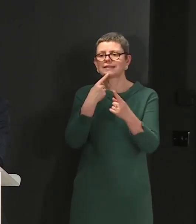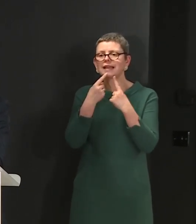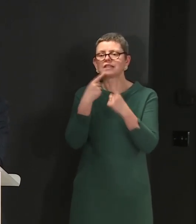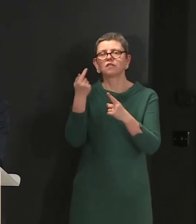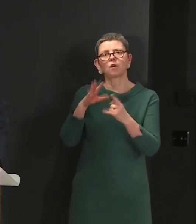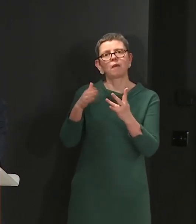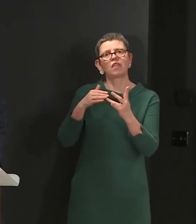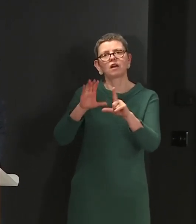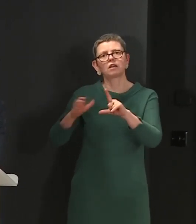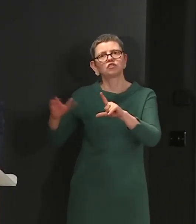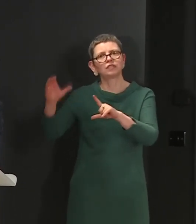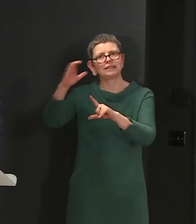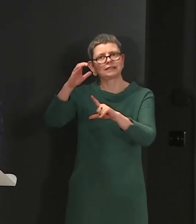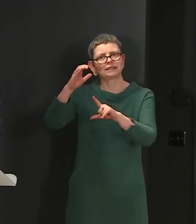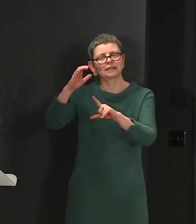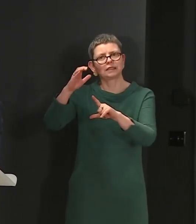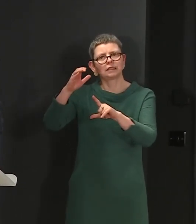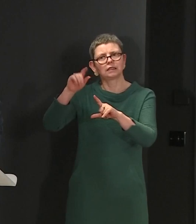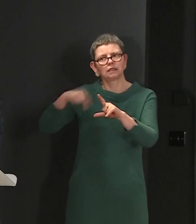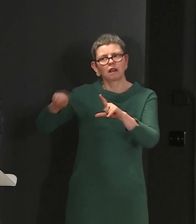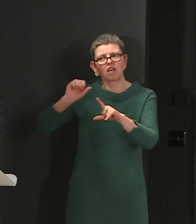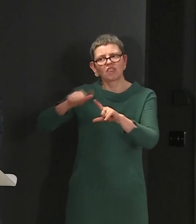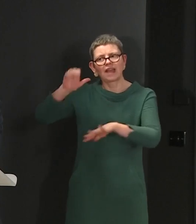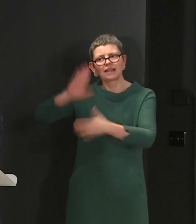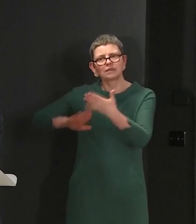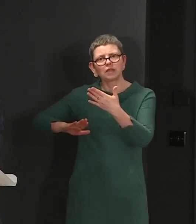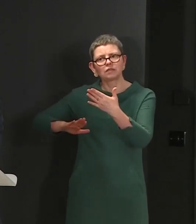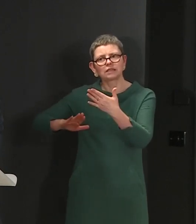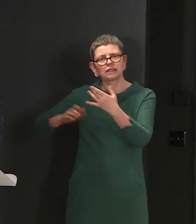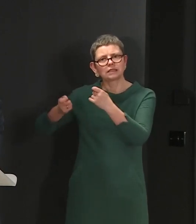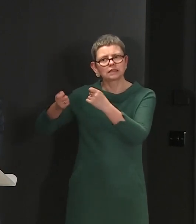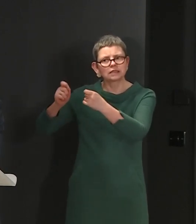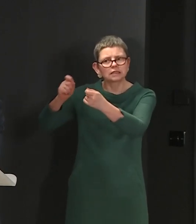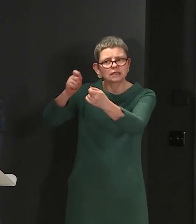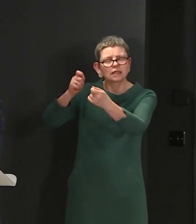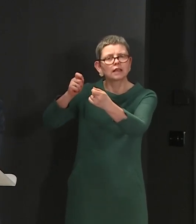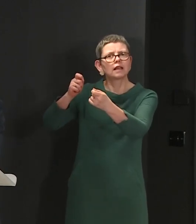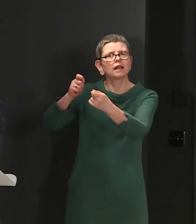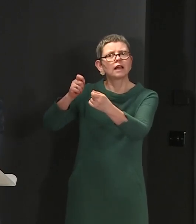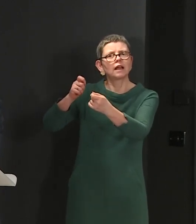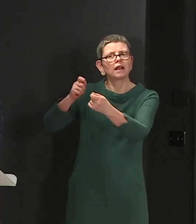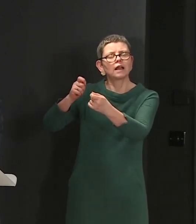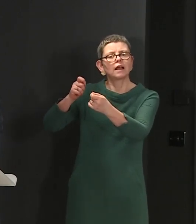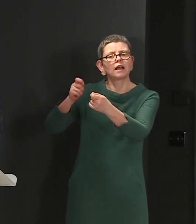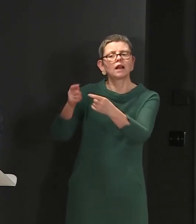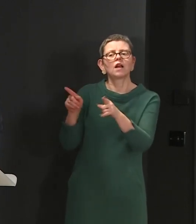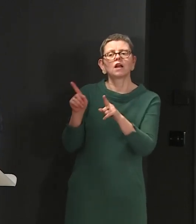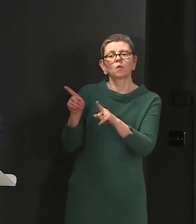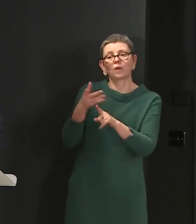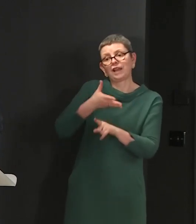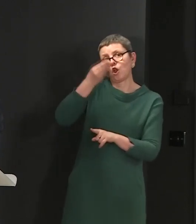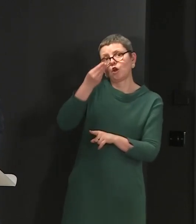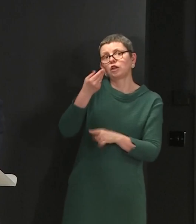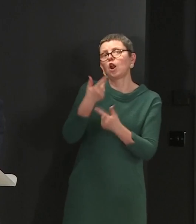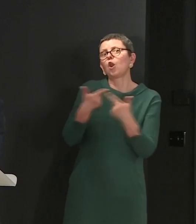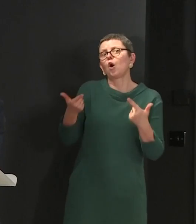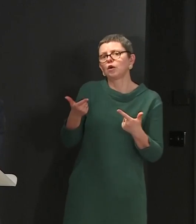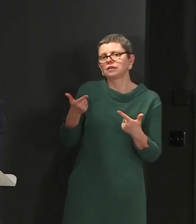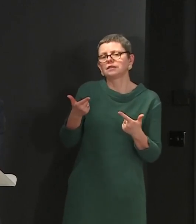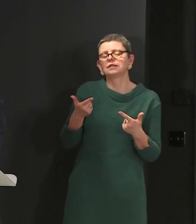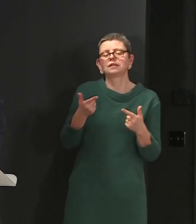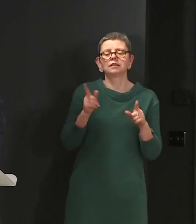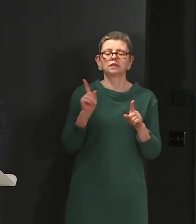and the impacts that other countries have experienced as they start to change their restrictions, we begin to learn more and more about